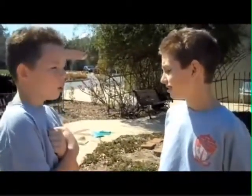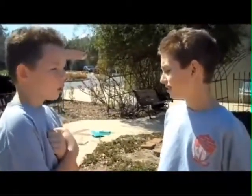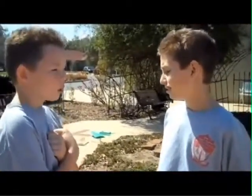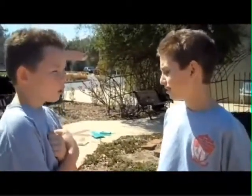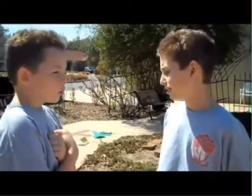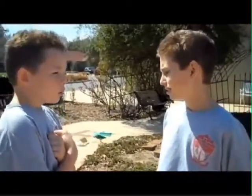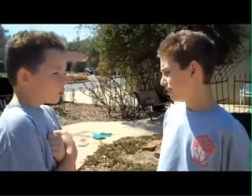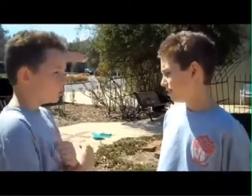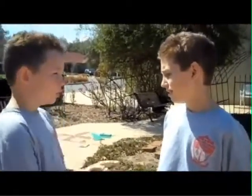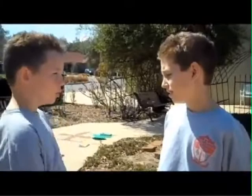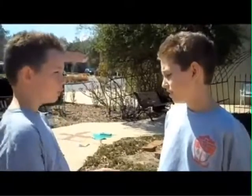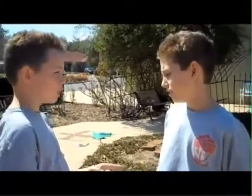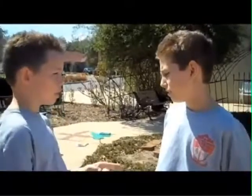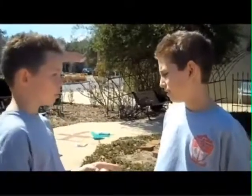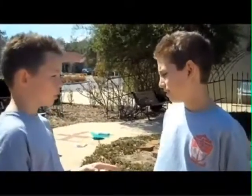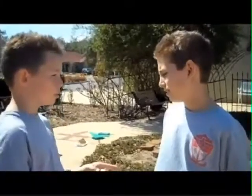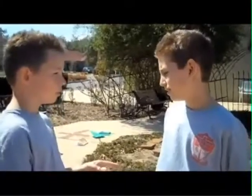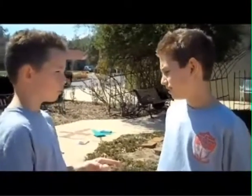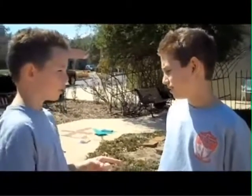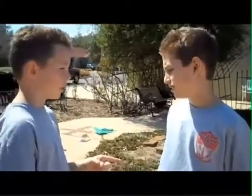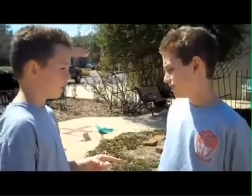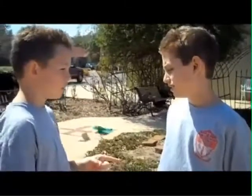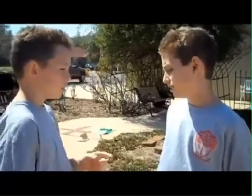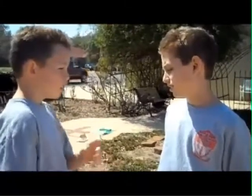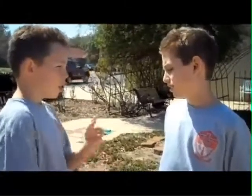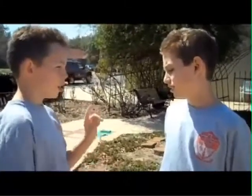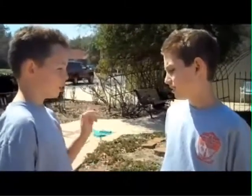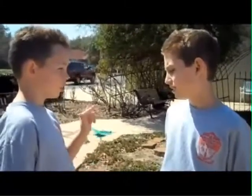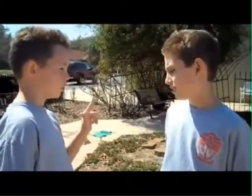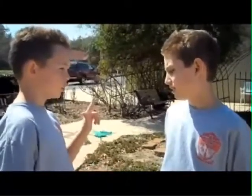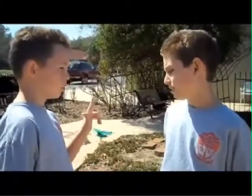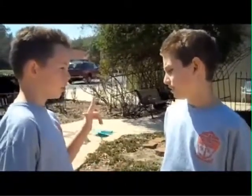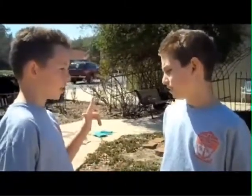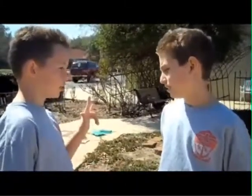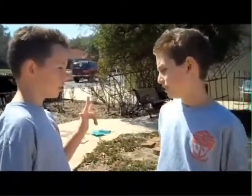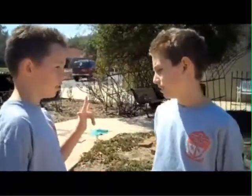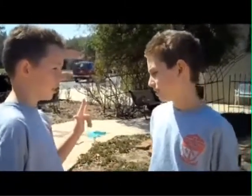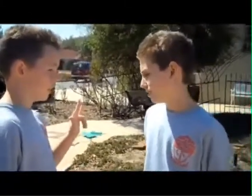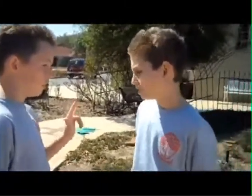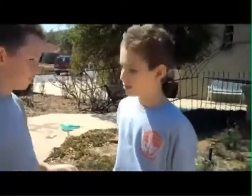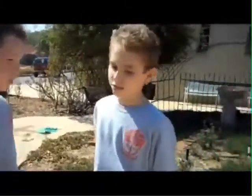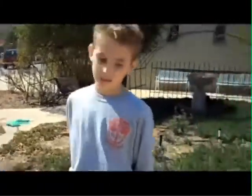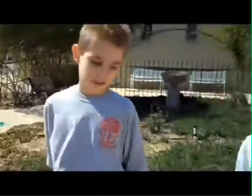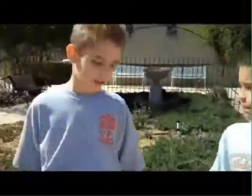heart. You, then I point to a friend. I love you, and that's not me.